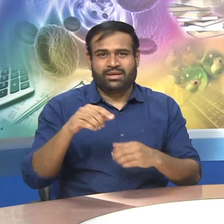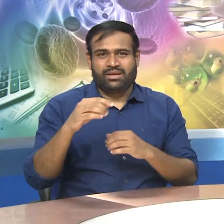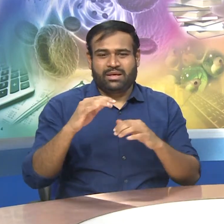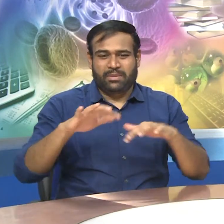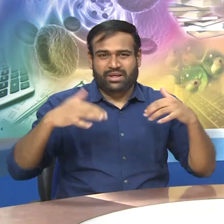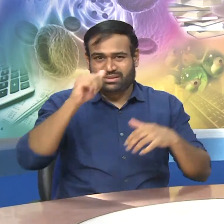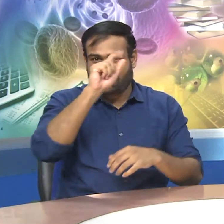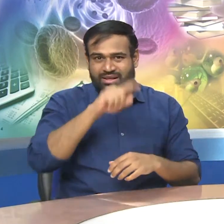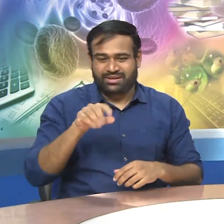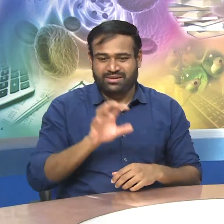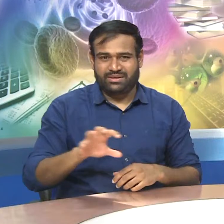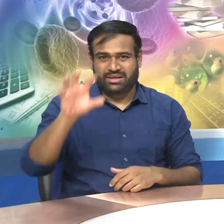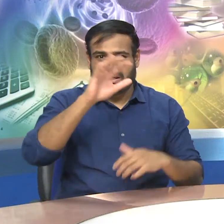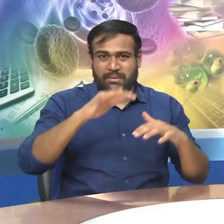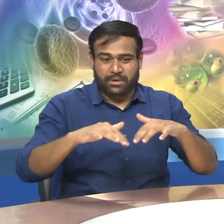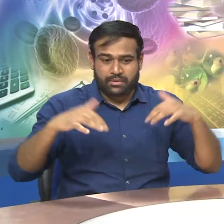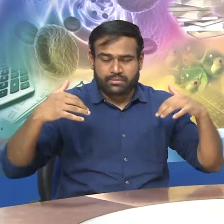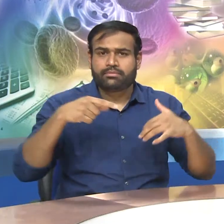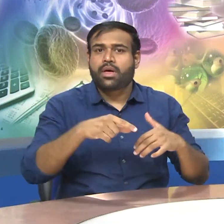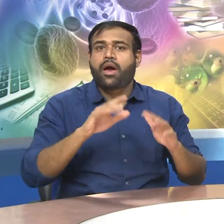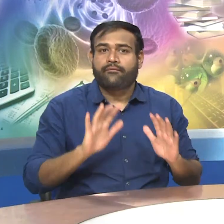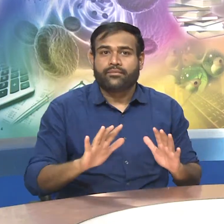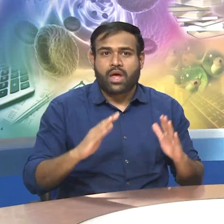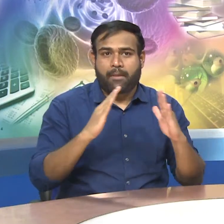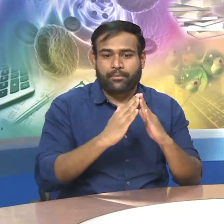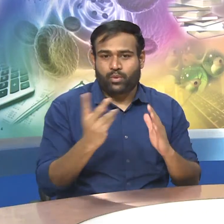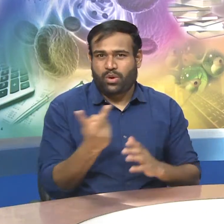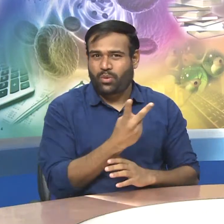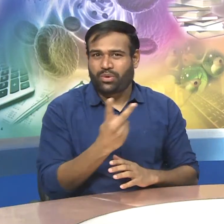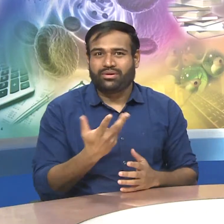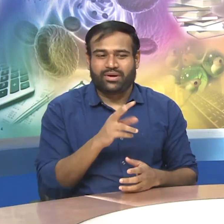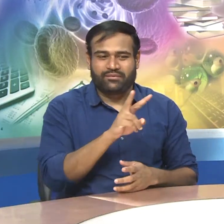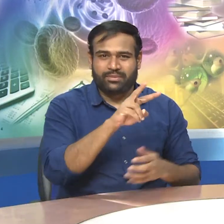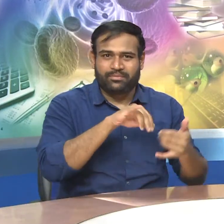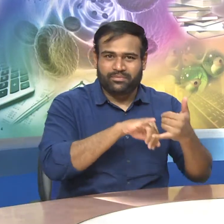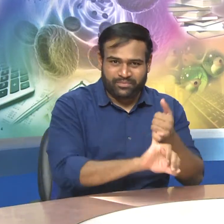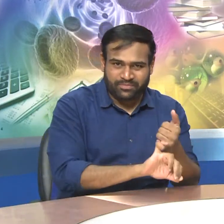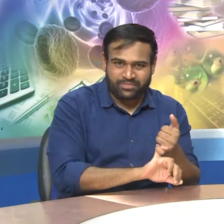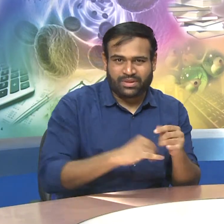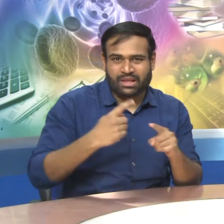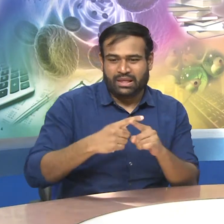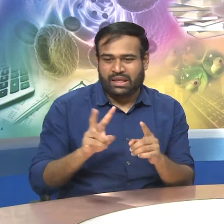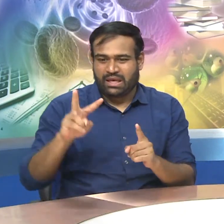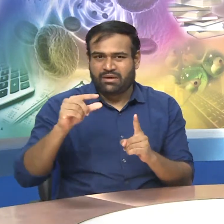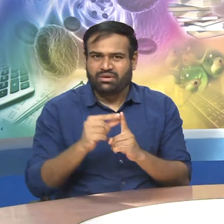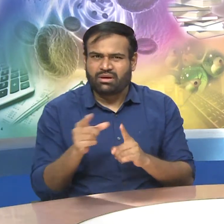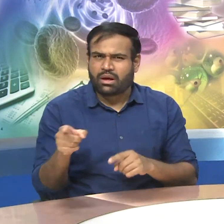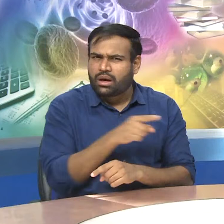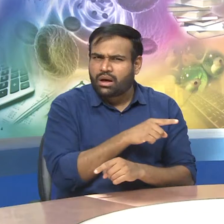Point number 4, examine relationship between both the houses.